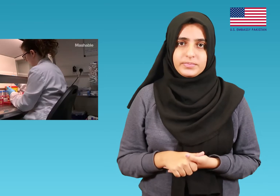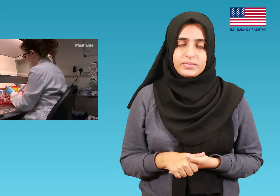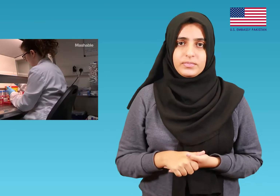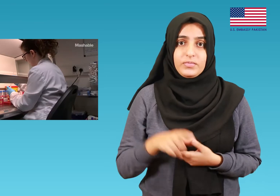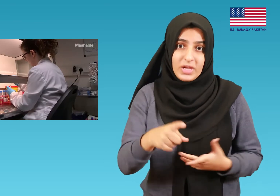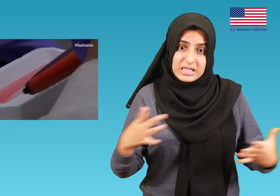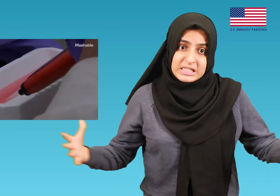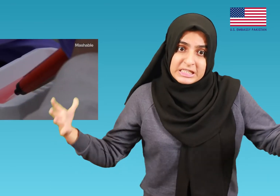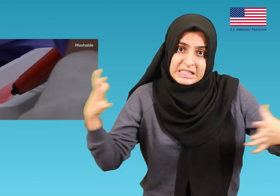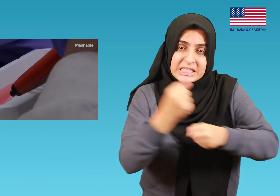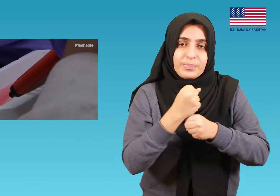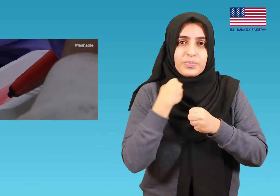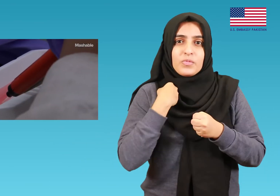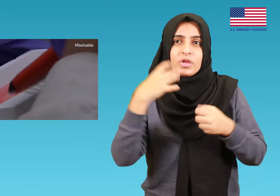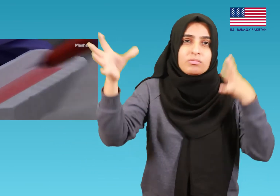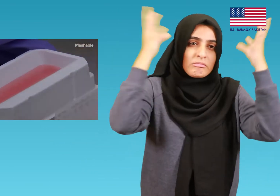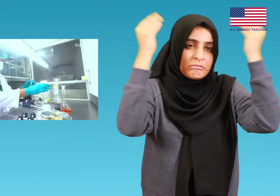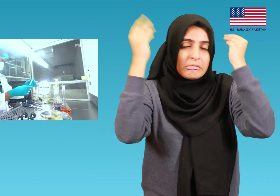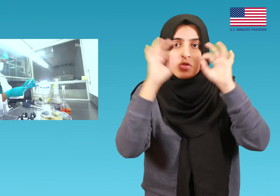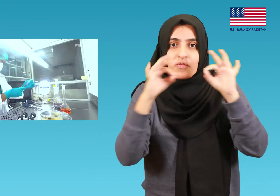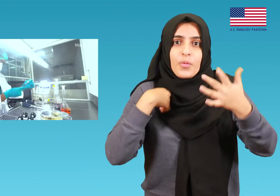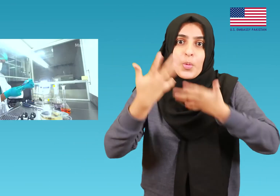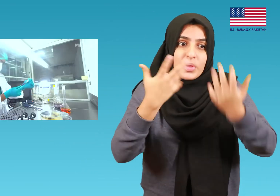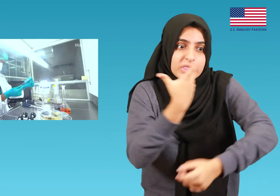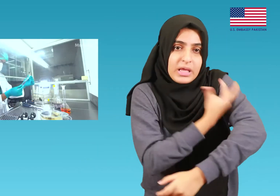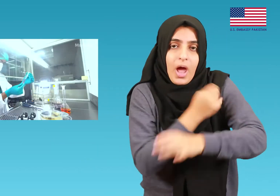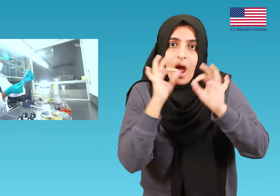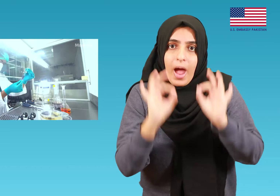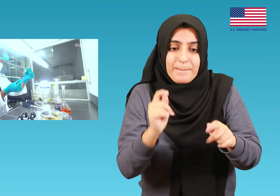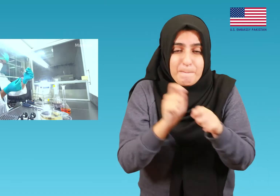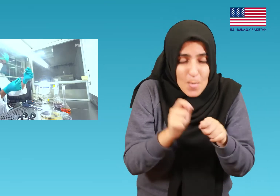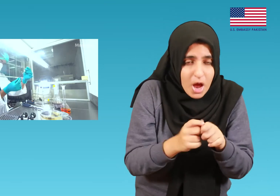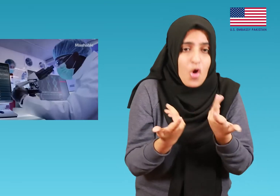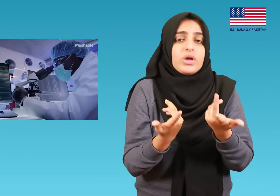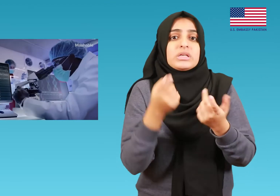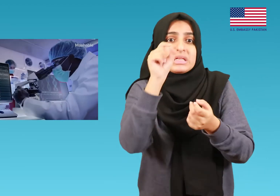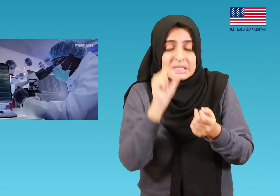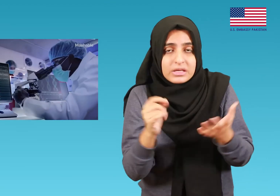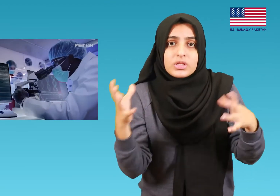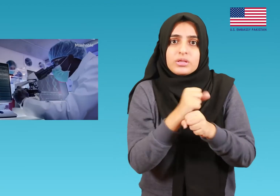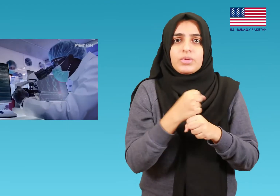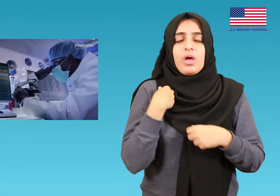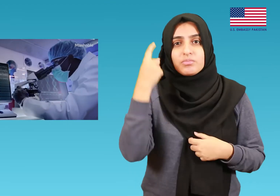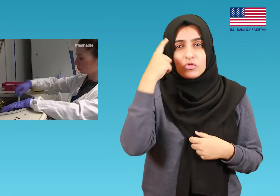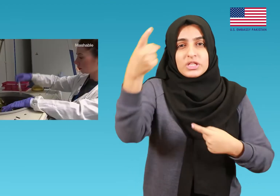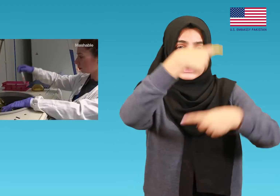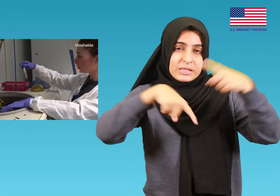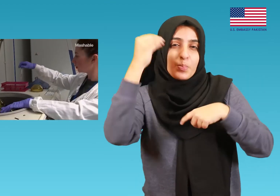So this was all the information we have available regarding the vaccine and its development. And we hope now that you understand a little